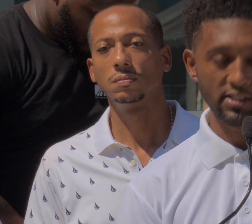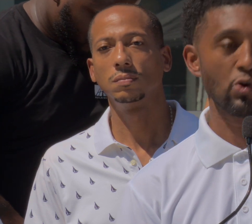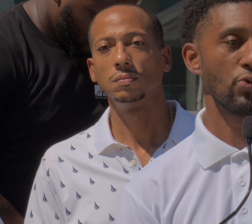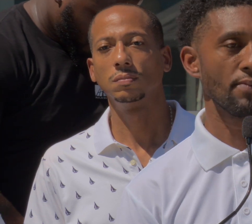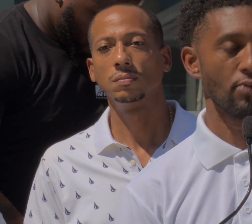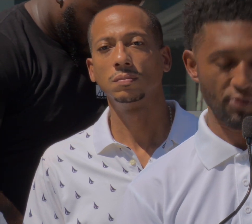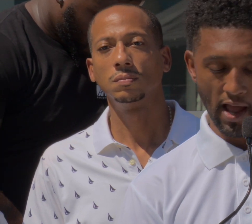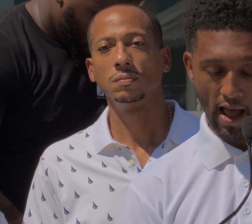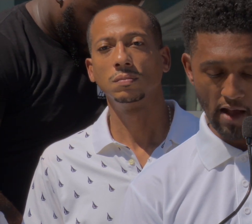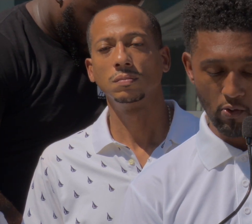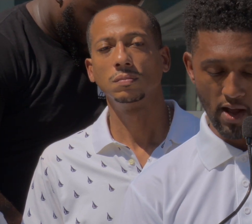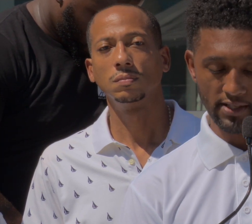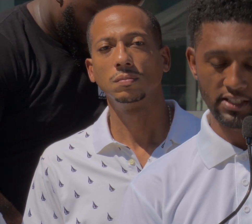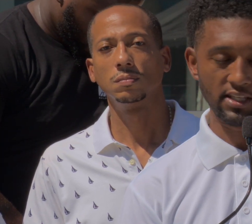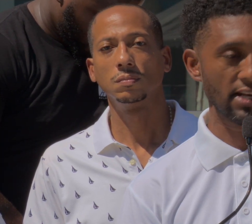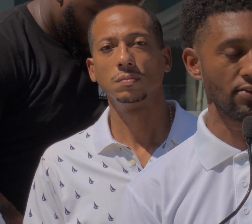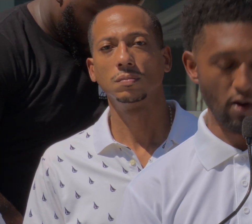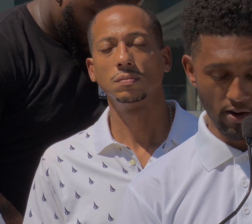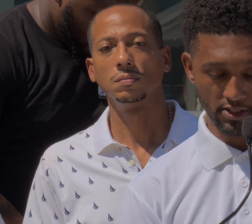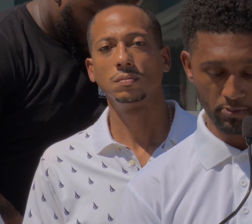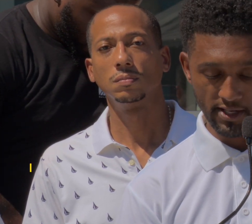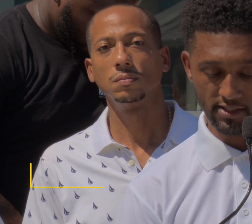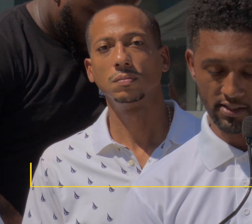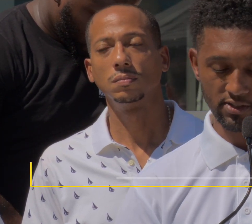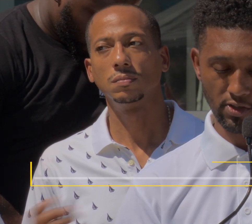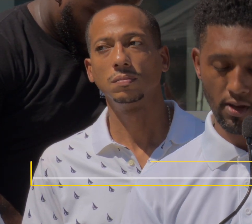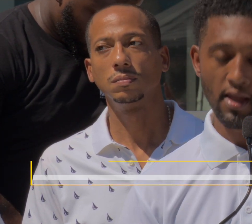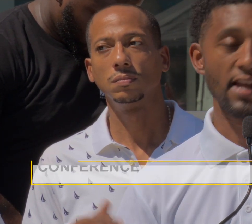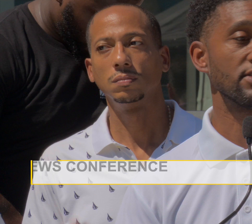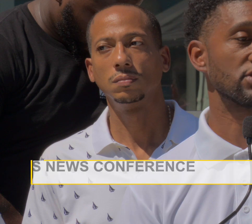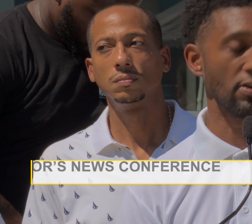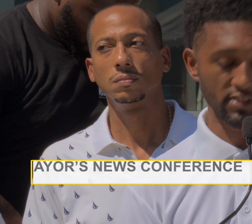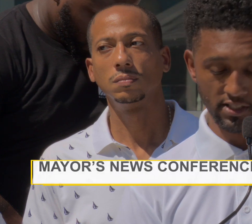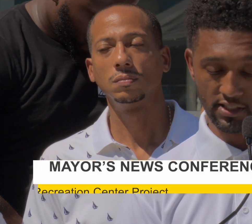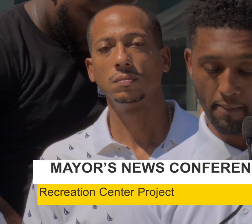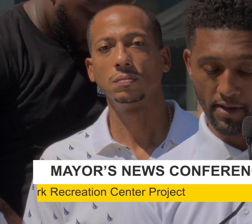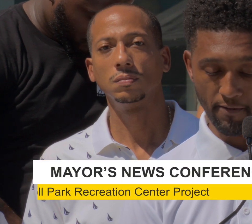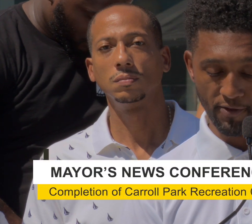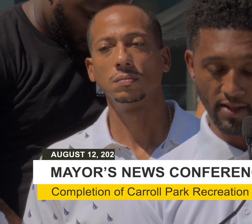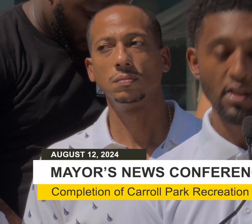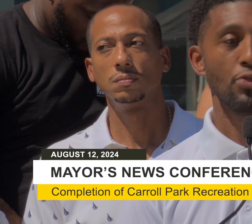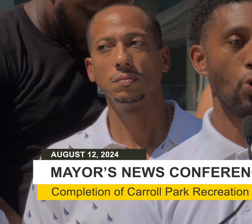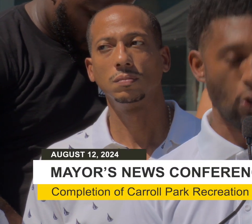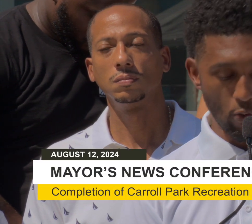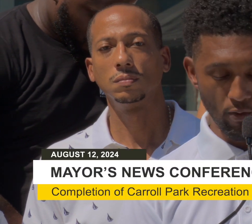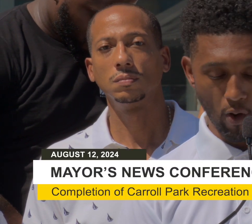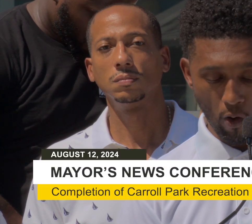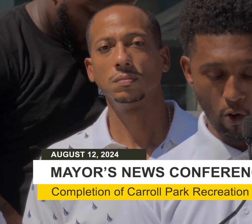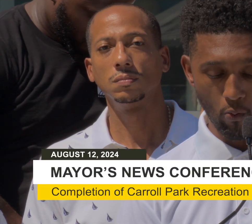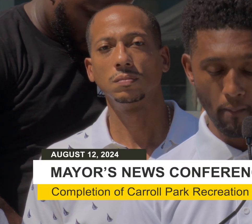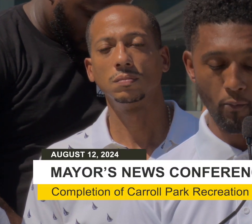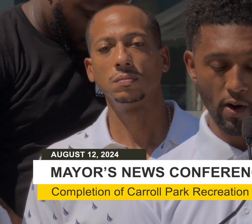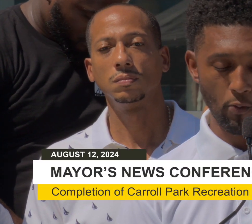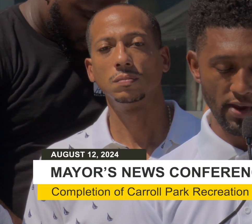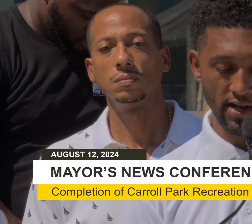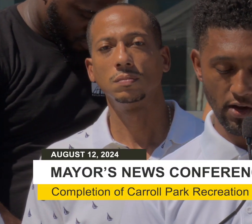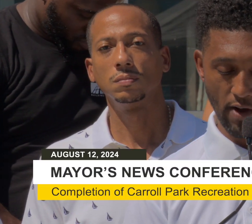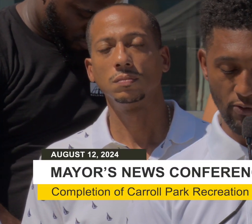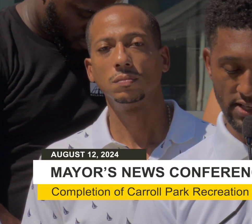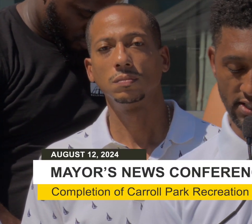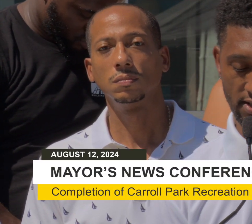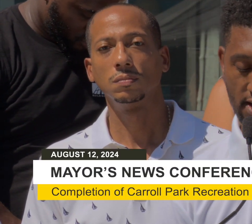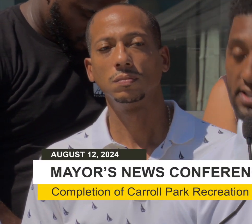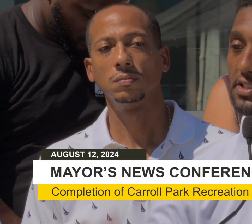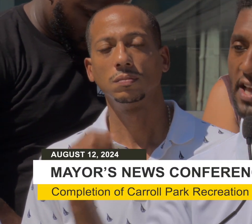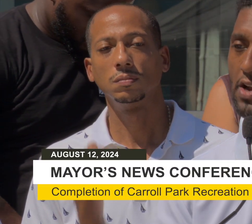one that is equipped with the high-quality, state-of-the-art spaces and services that benefit the overall well-being of